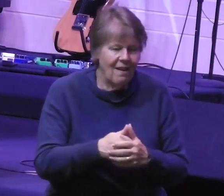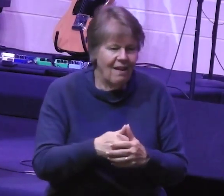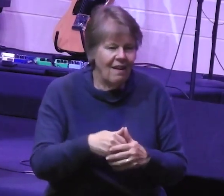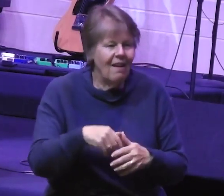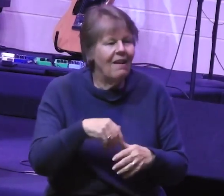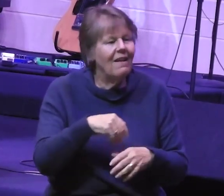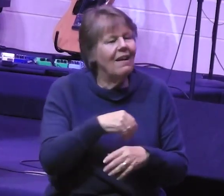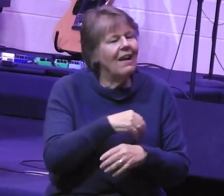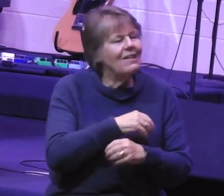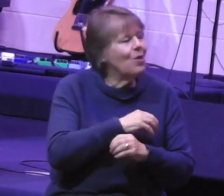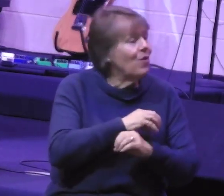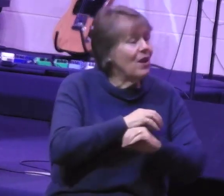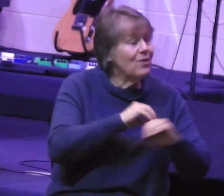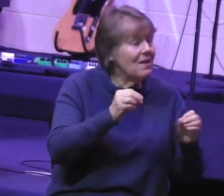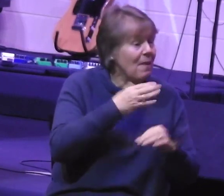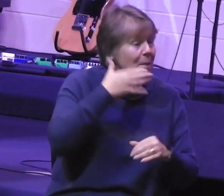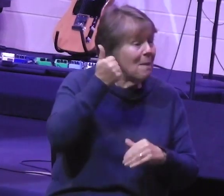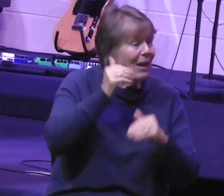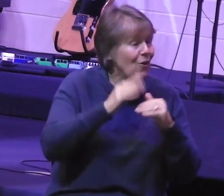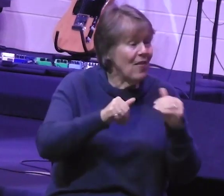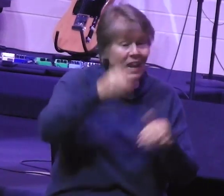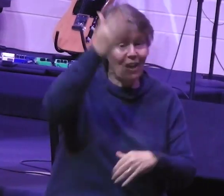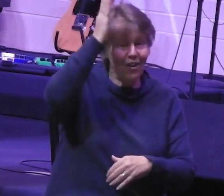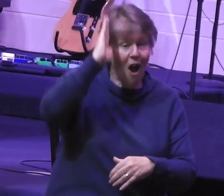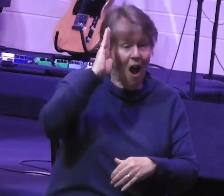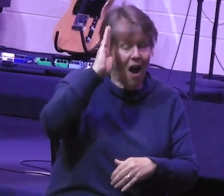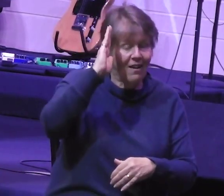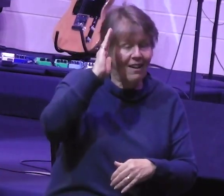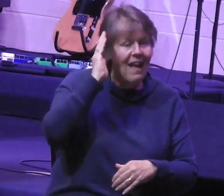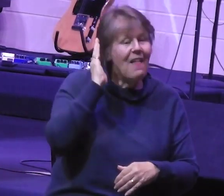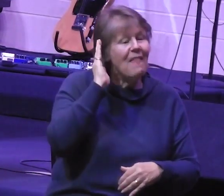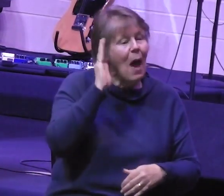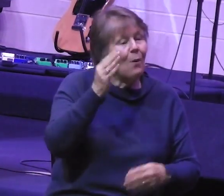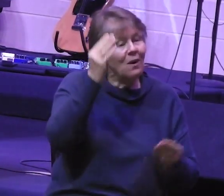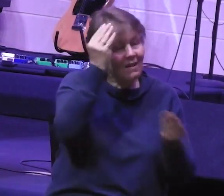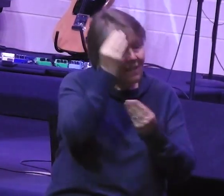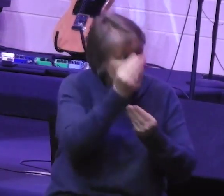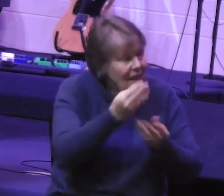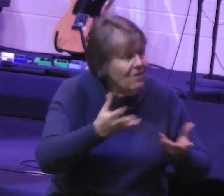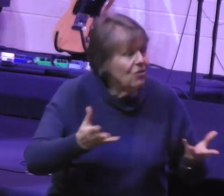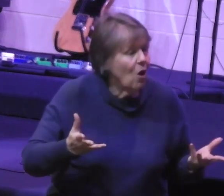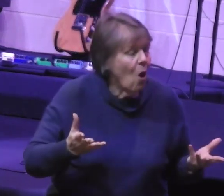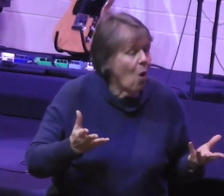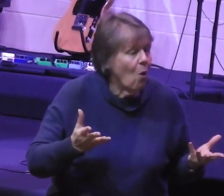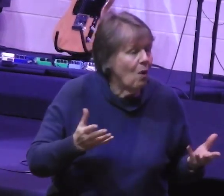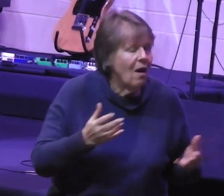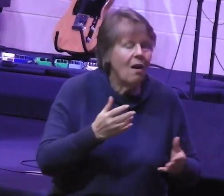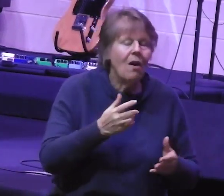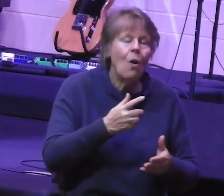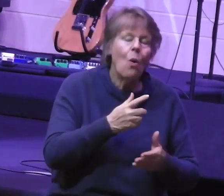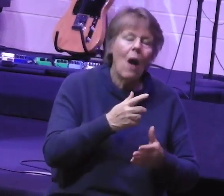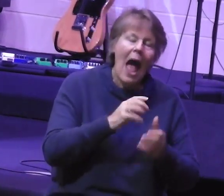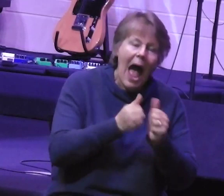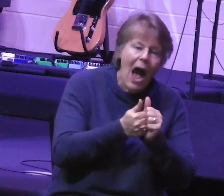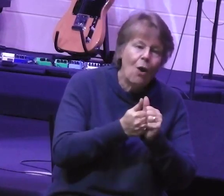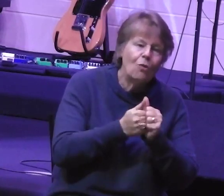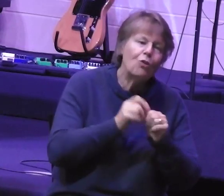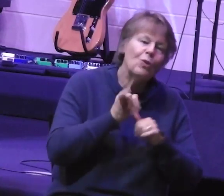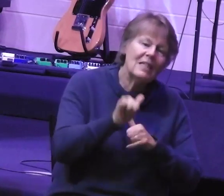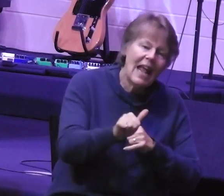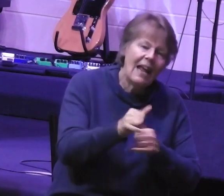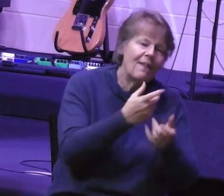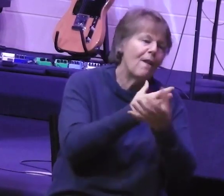you what you need to stay in the freedom of a relationship with